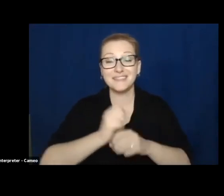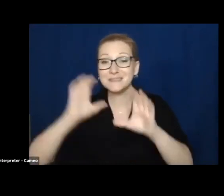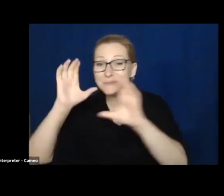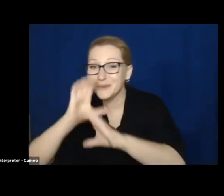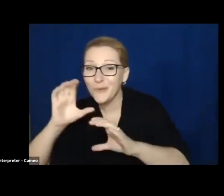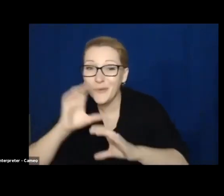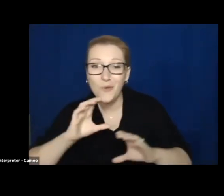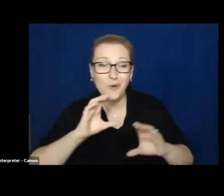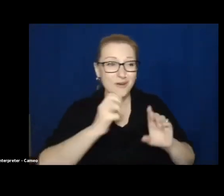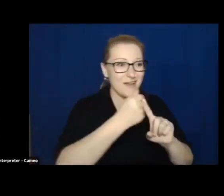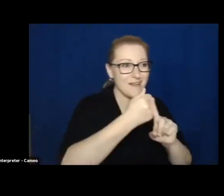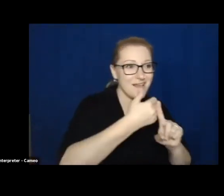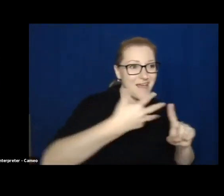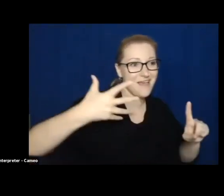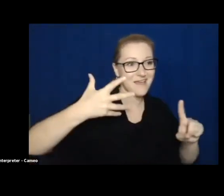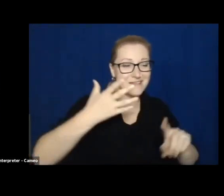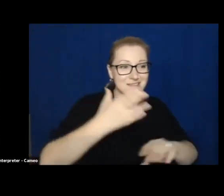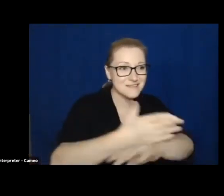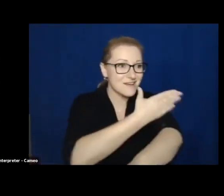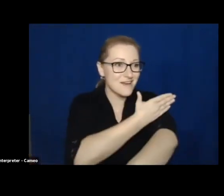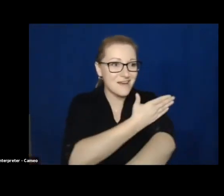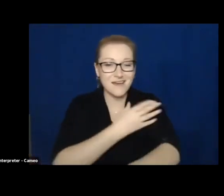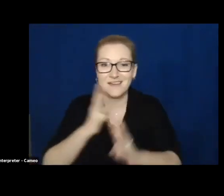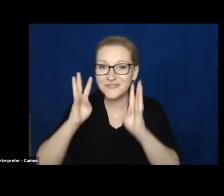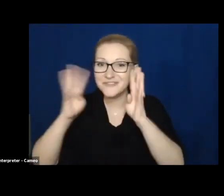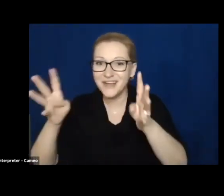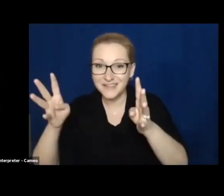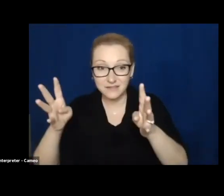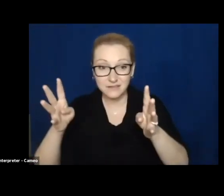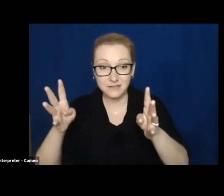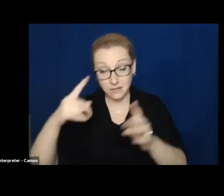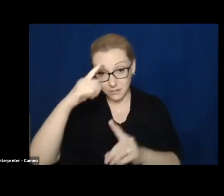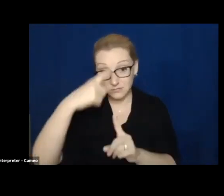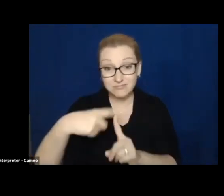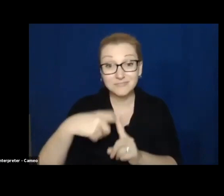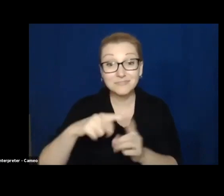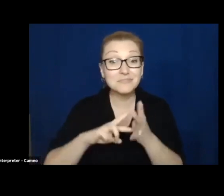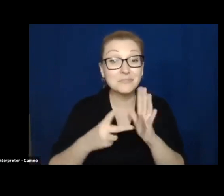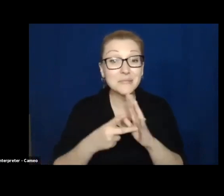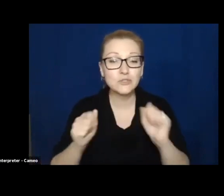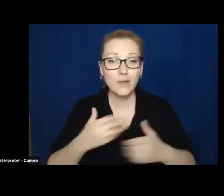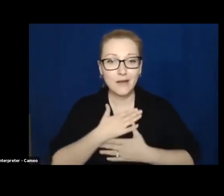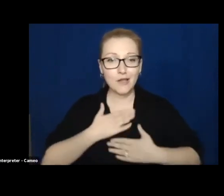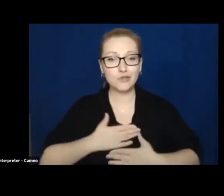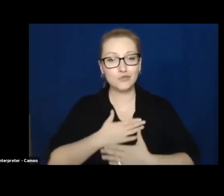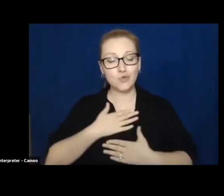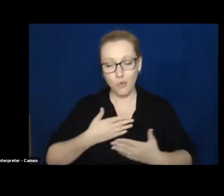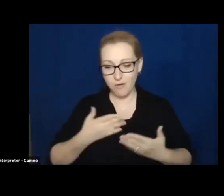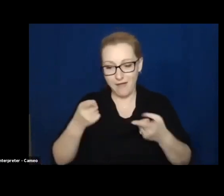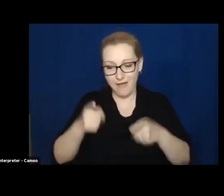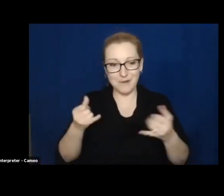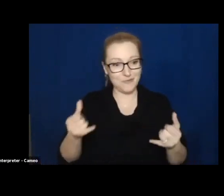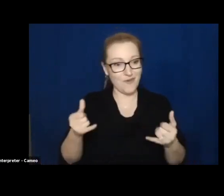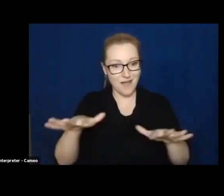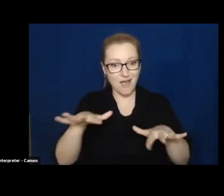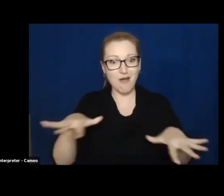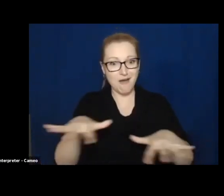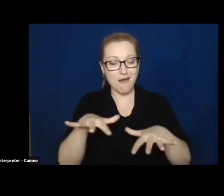and invent. Positive mindset allows you to enjoy where you are, what you